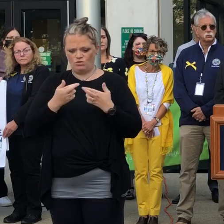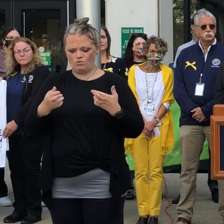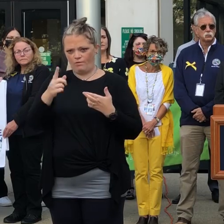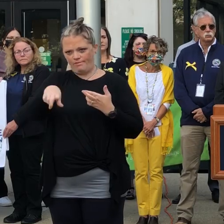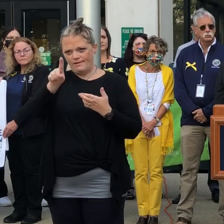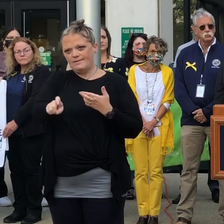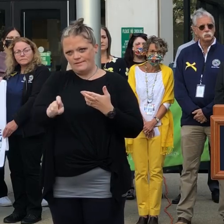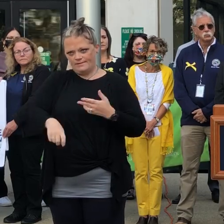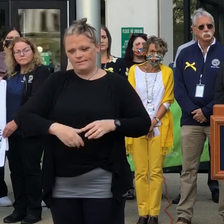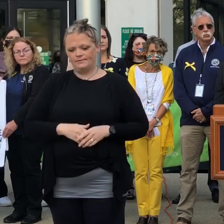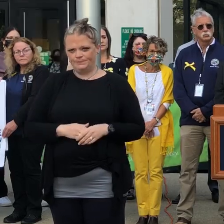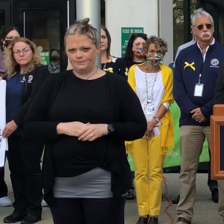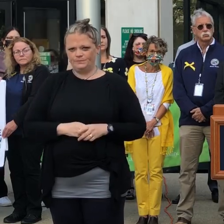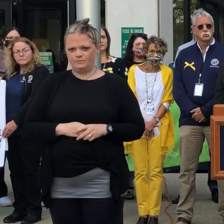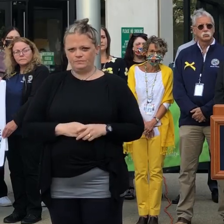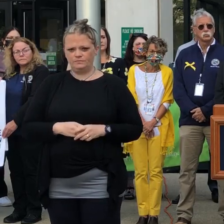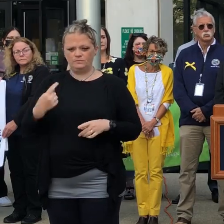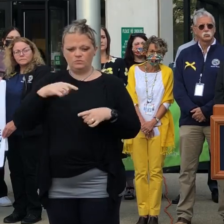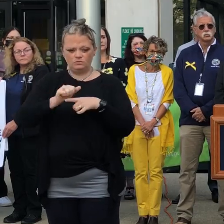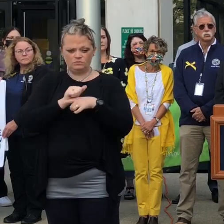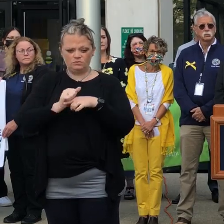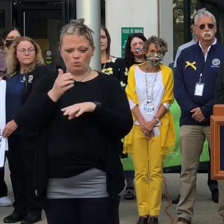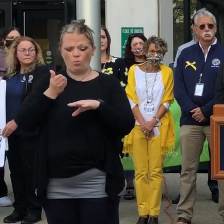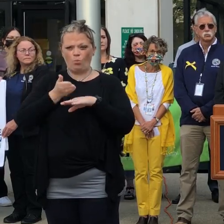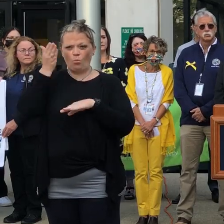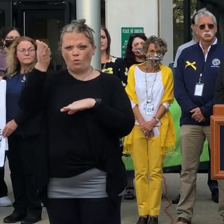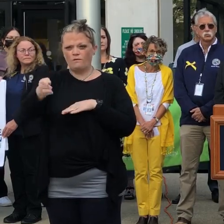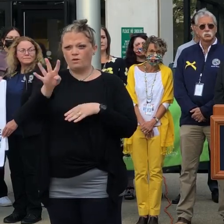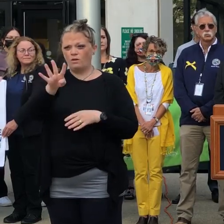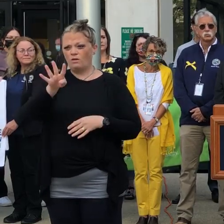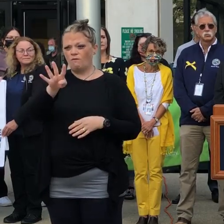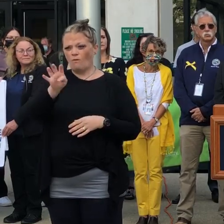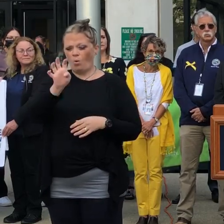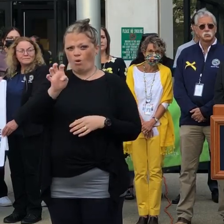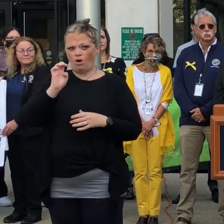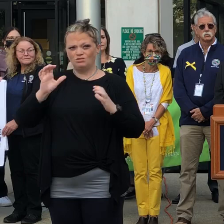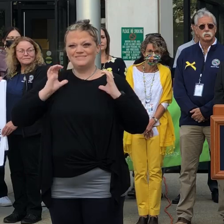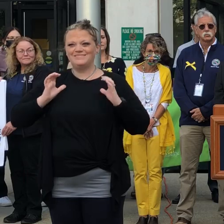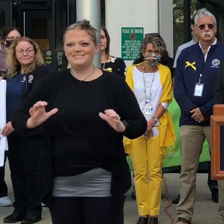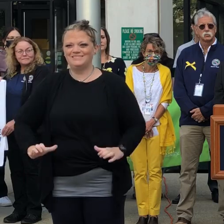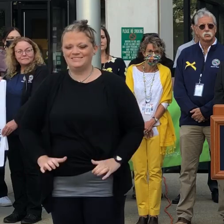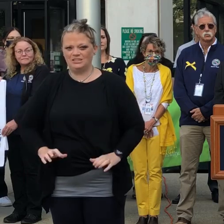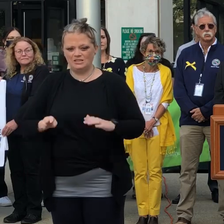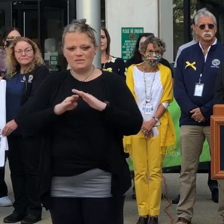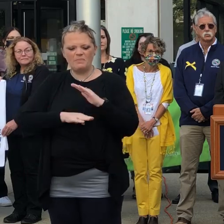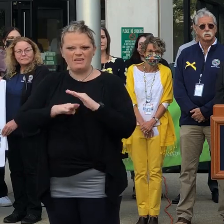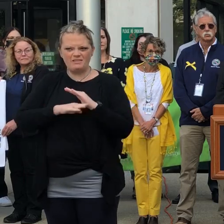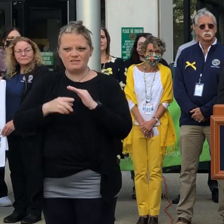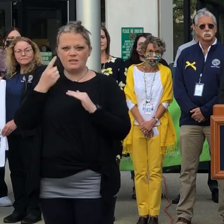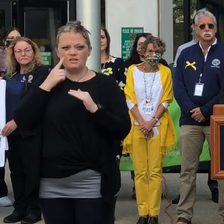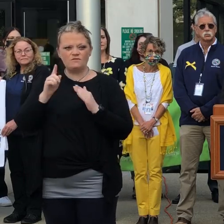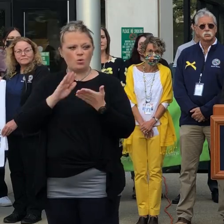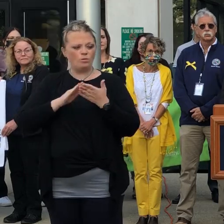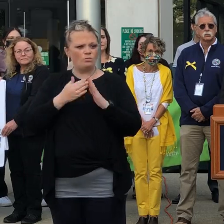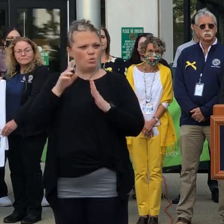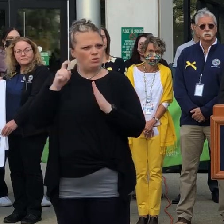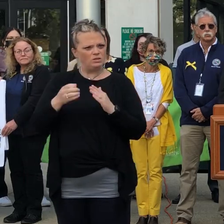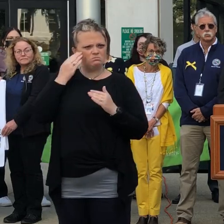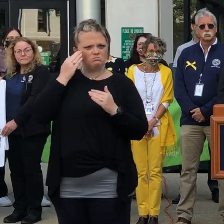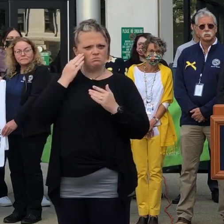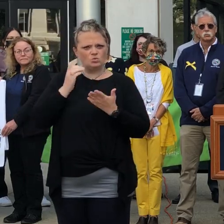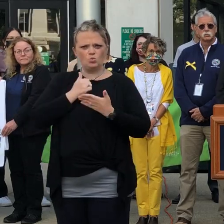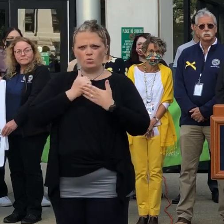they need. We trained over 400 citizens in the basics of what a community needs to know to help